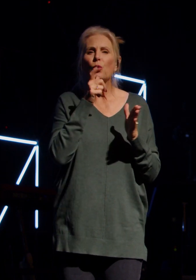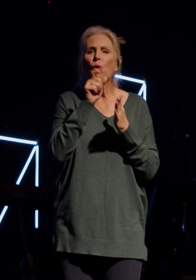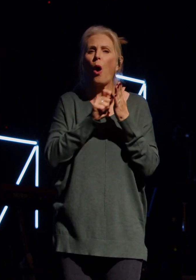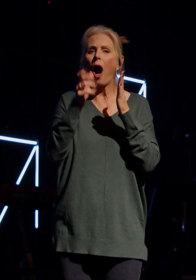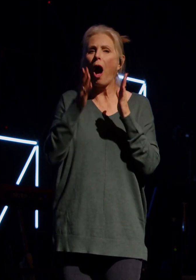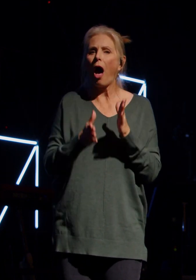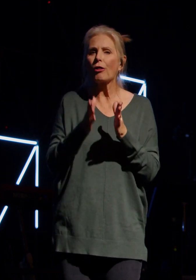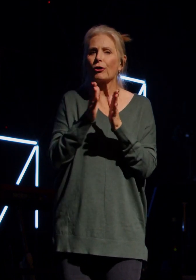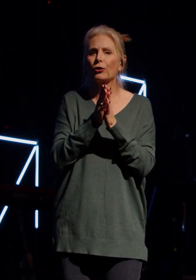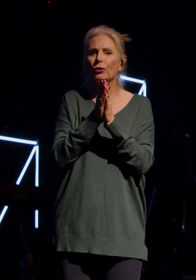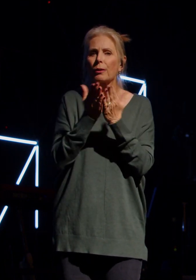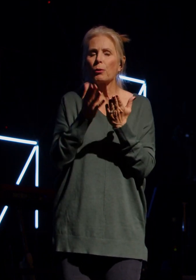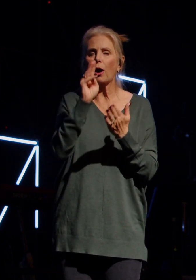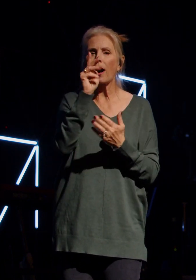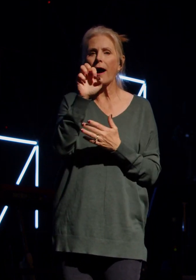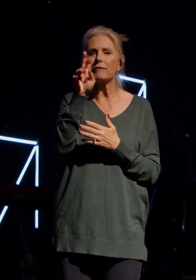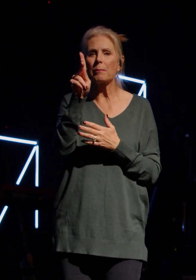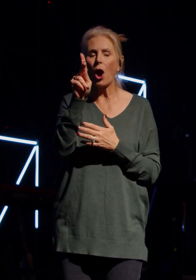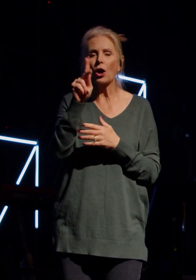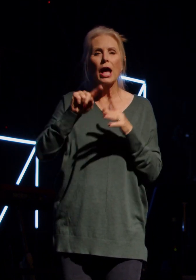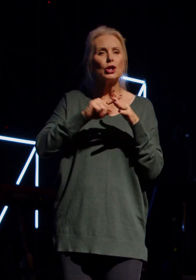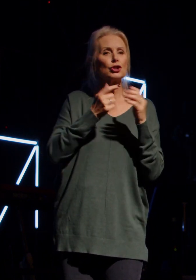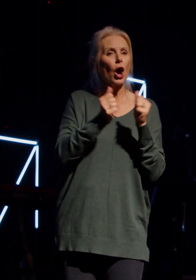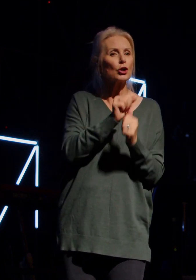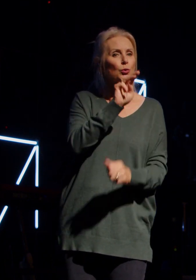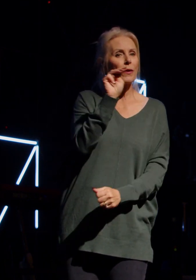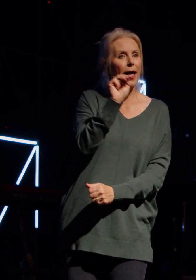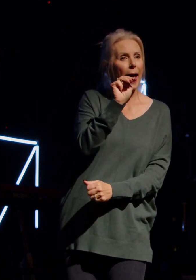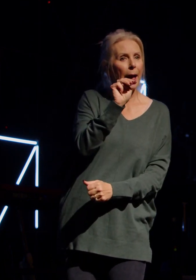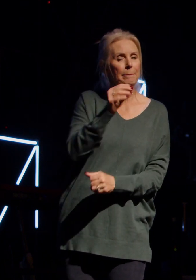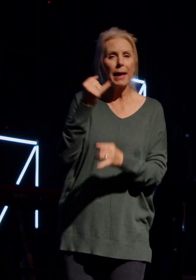author of Mark? It starts with an M and ends with a K.